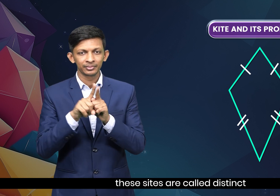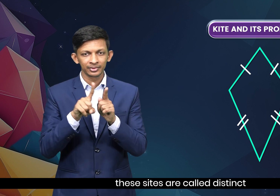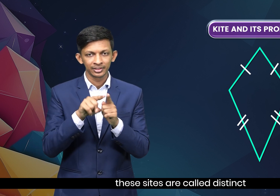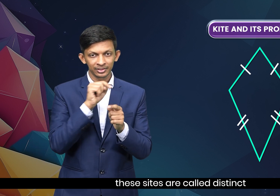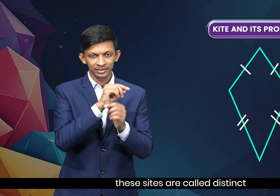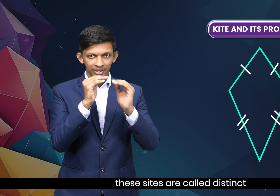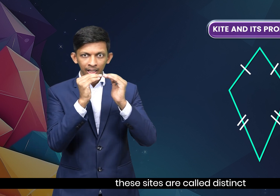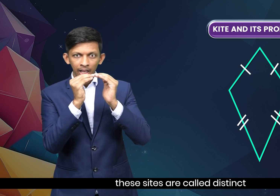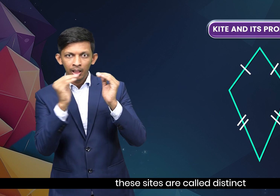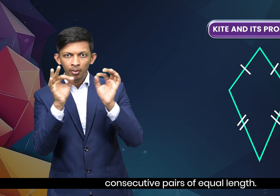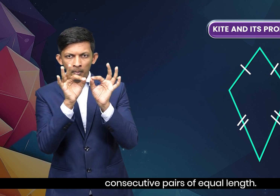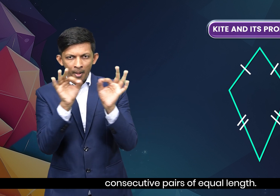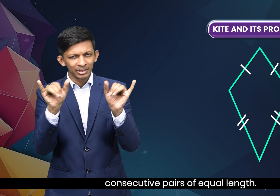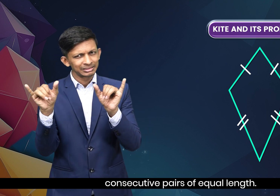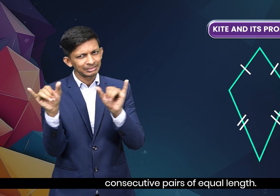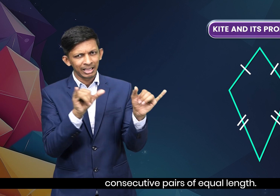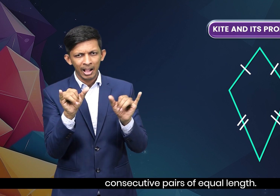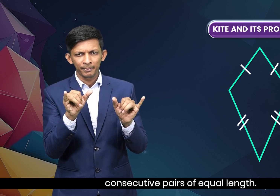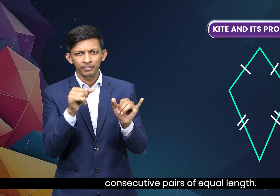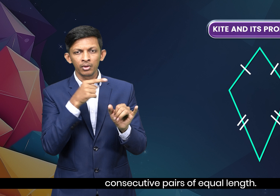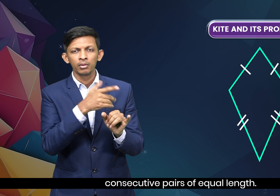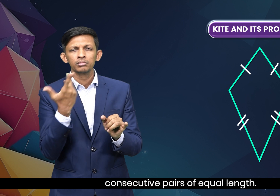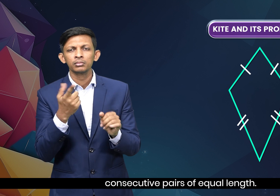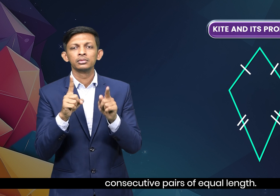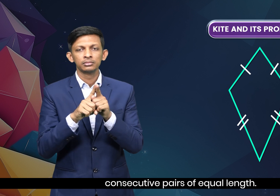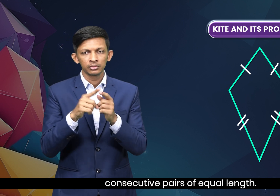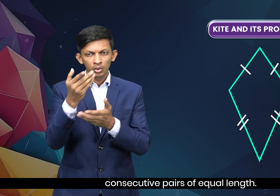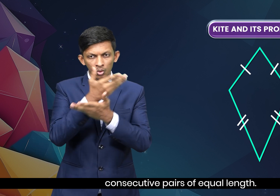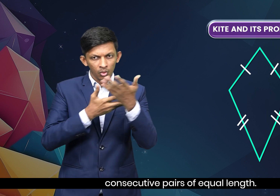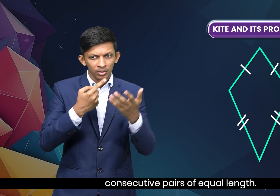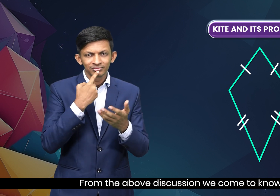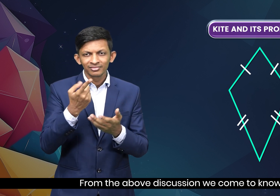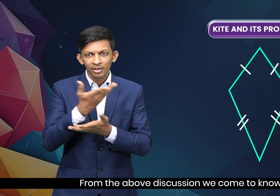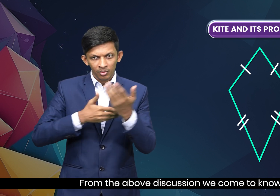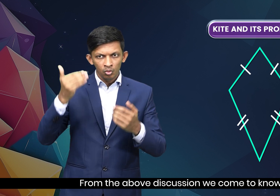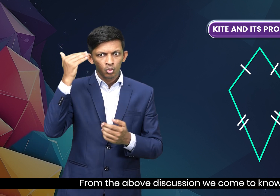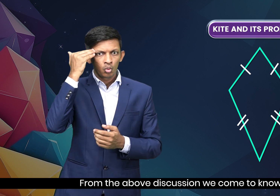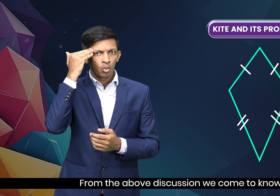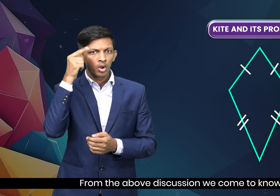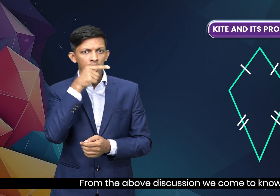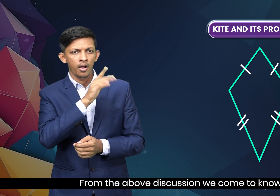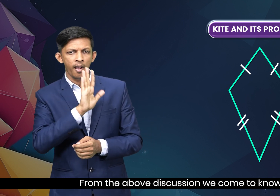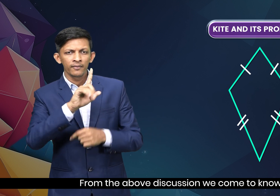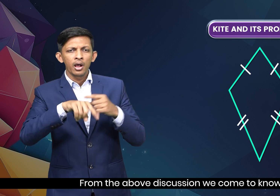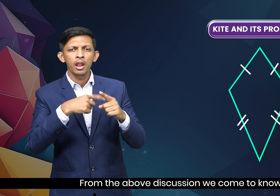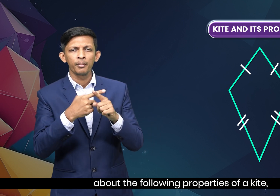called distinct consecutive pairs of equal length. From the above discussion, we come to know about